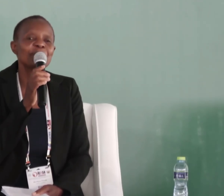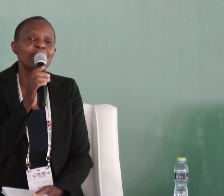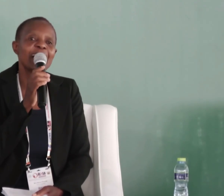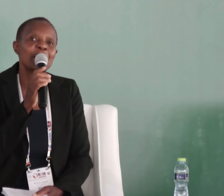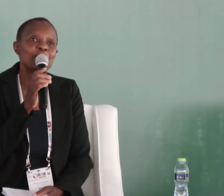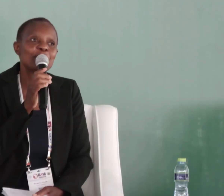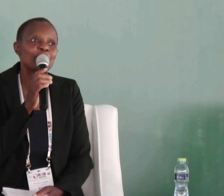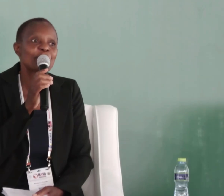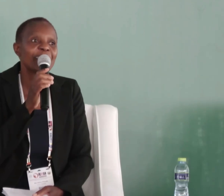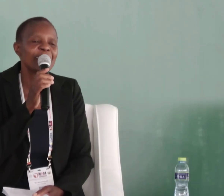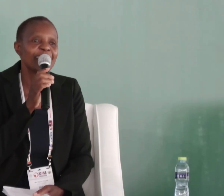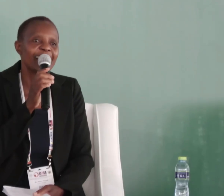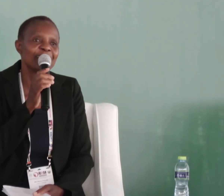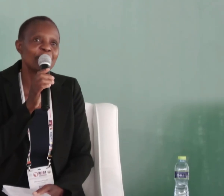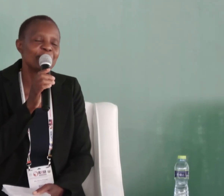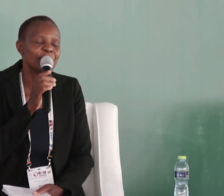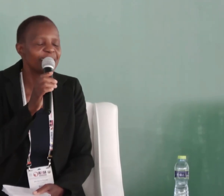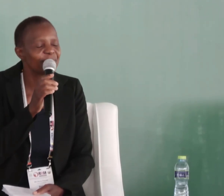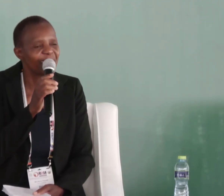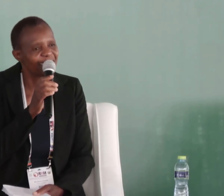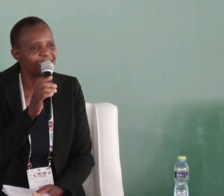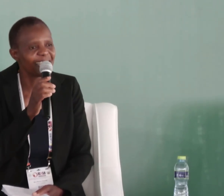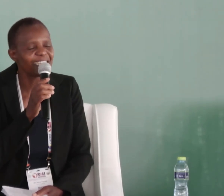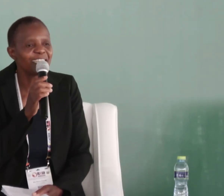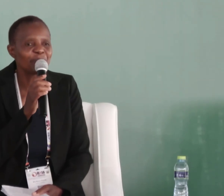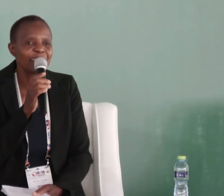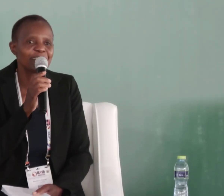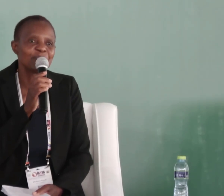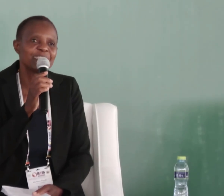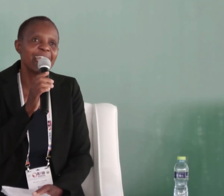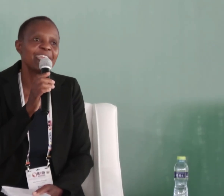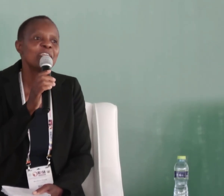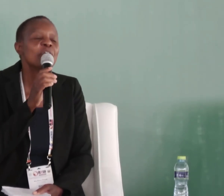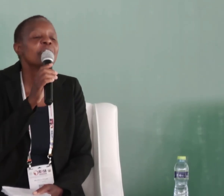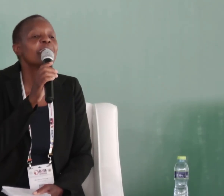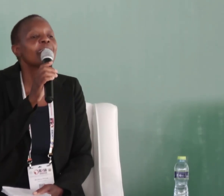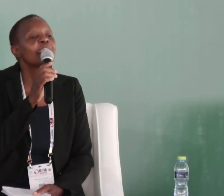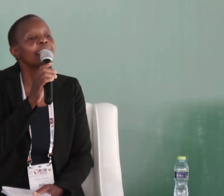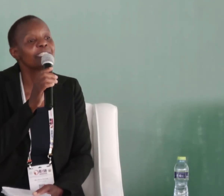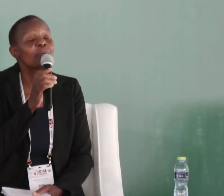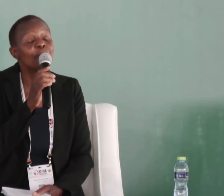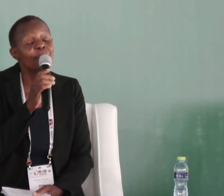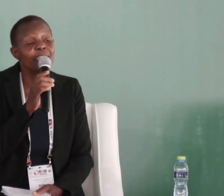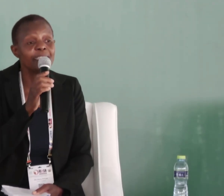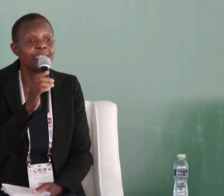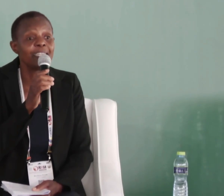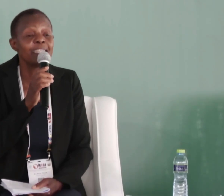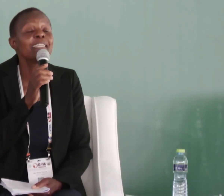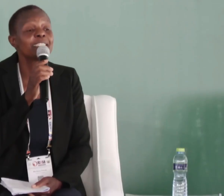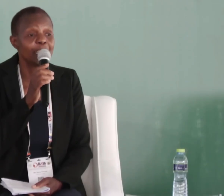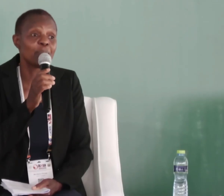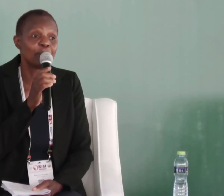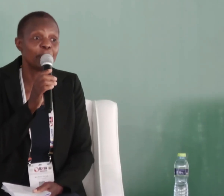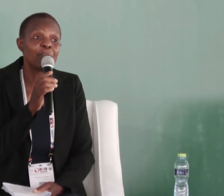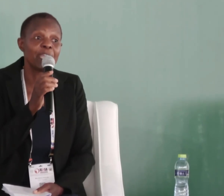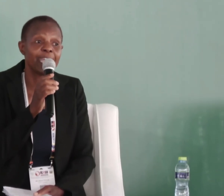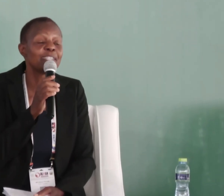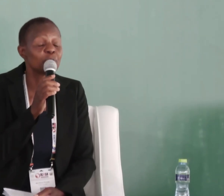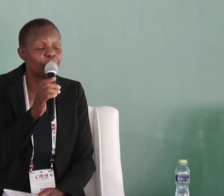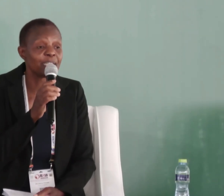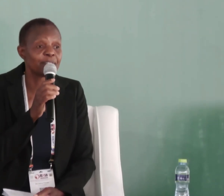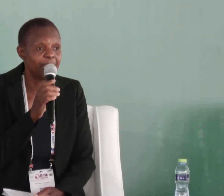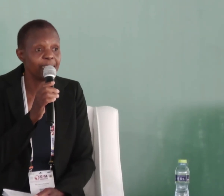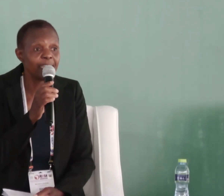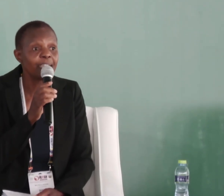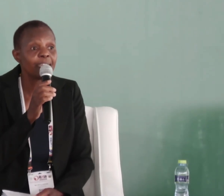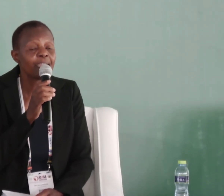if maybe you didn't quite get that aspect, to say each community, each suburb where we had